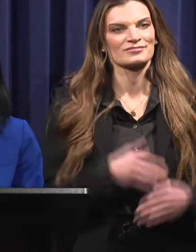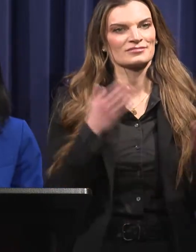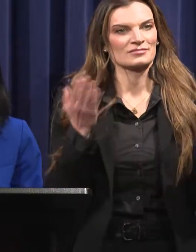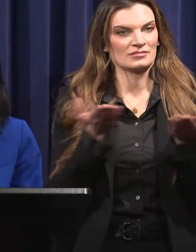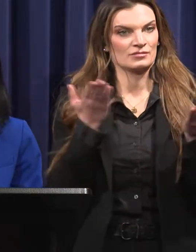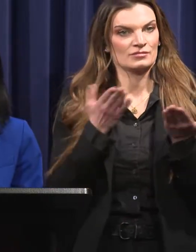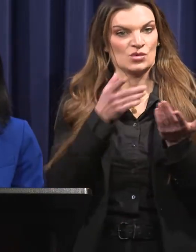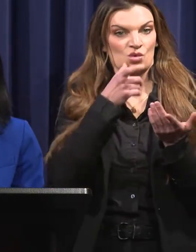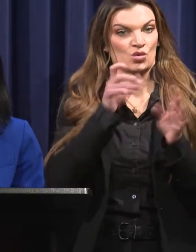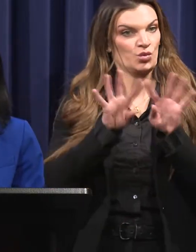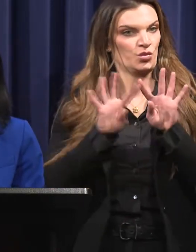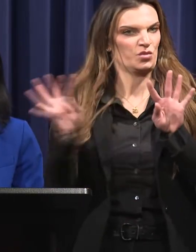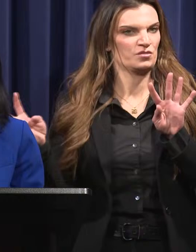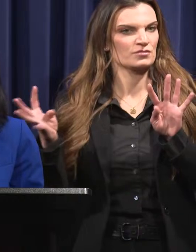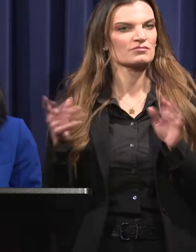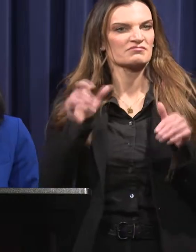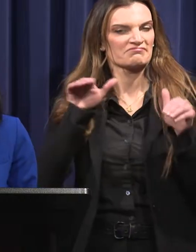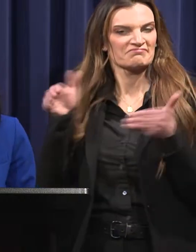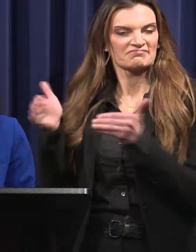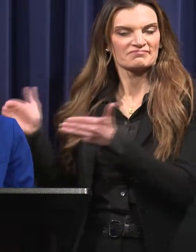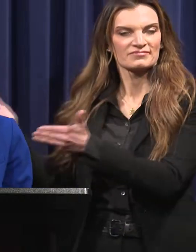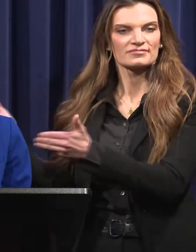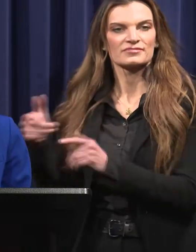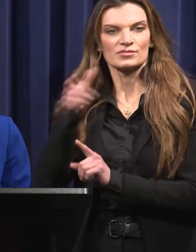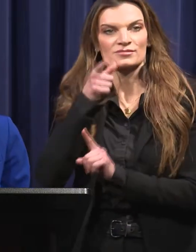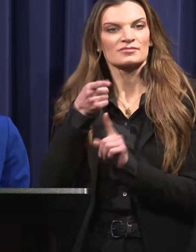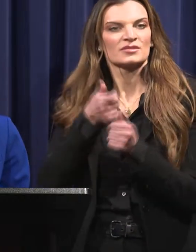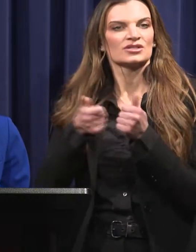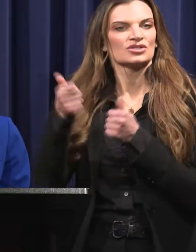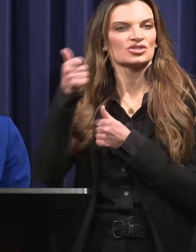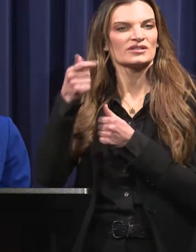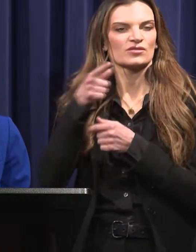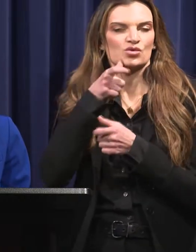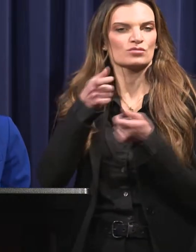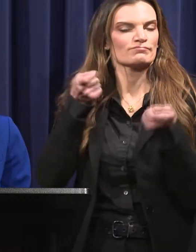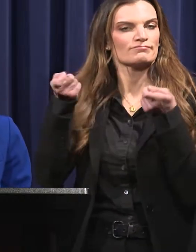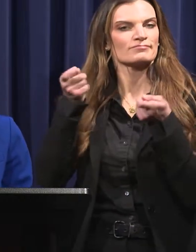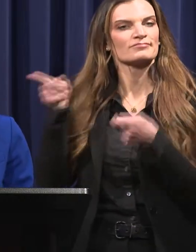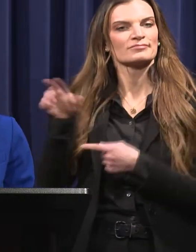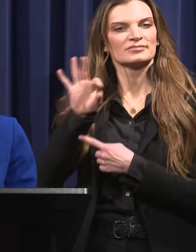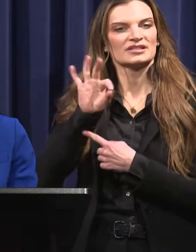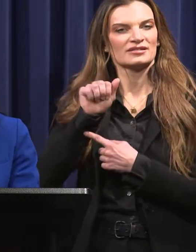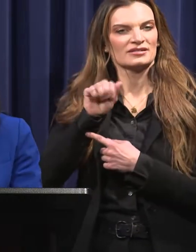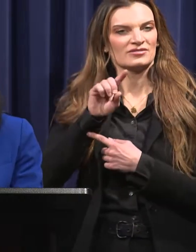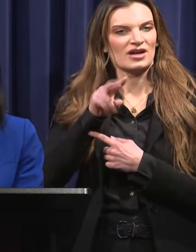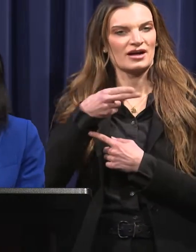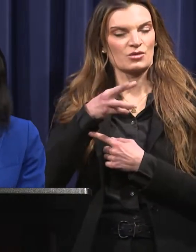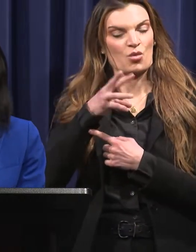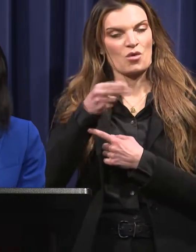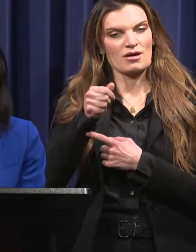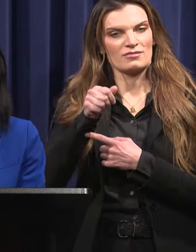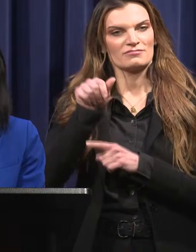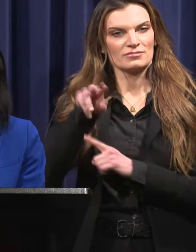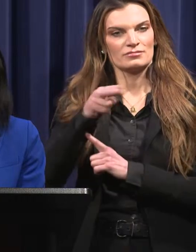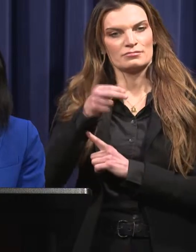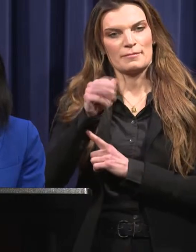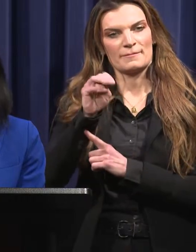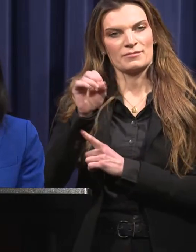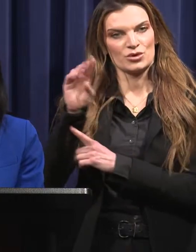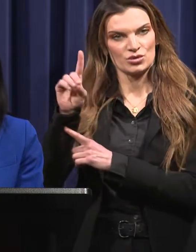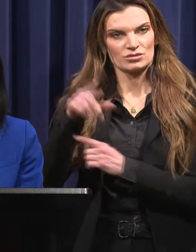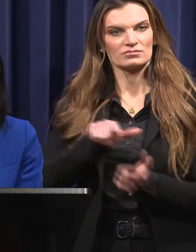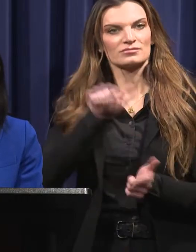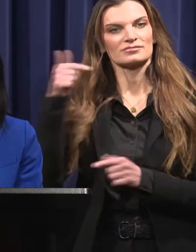me today, let me introduce folks, my Chief Deputy Fadwa Hamoud, Chief of the Criminal Justice Bureau,